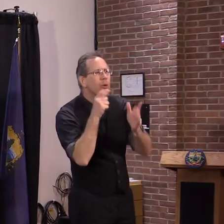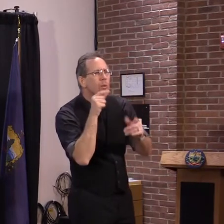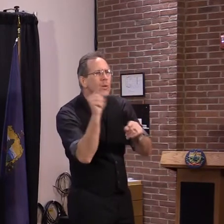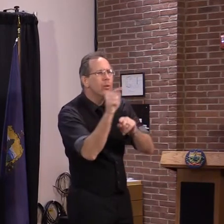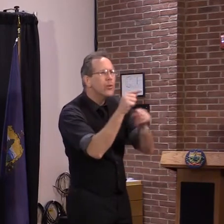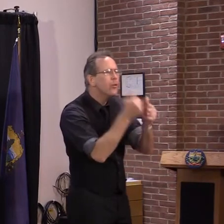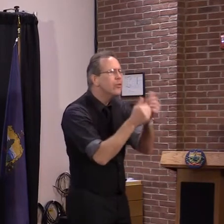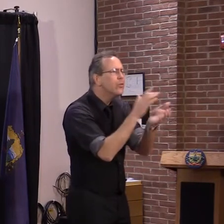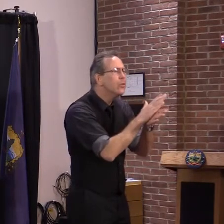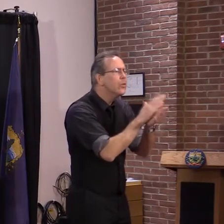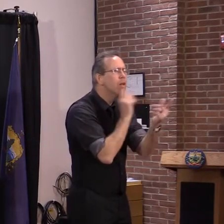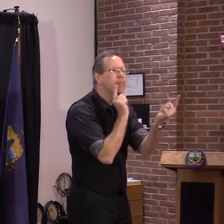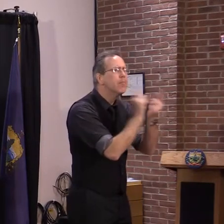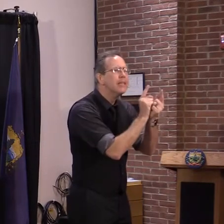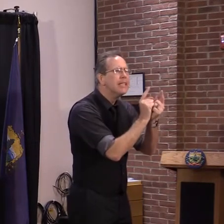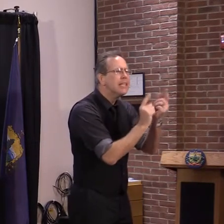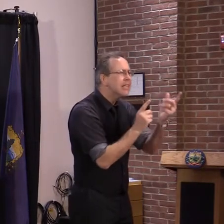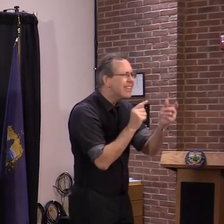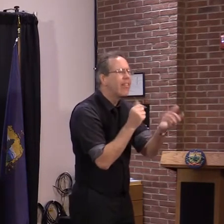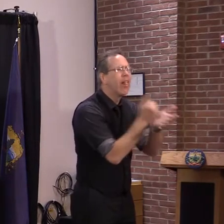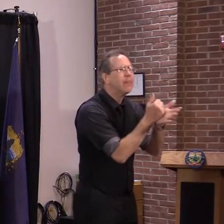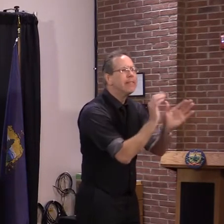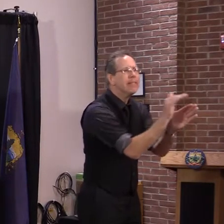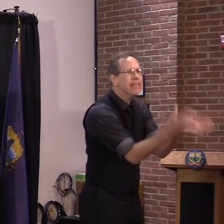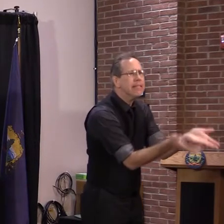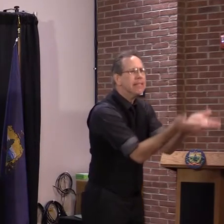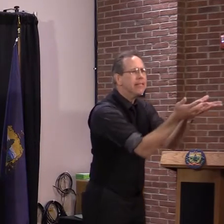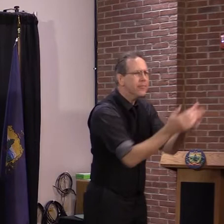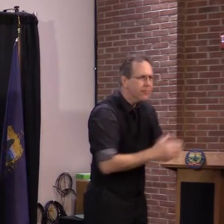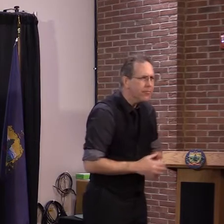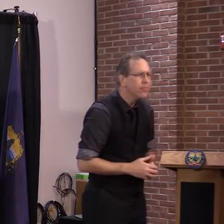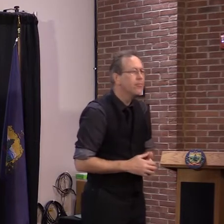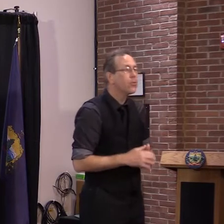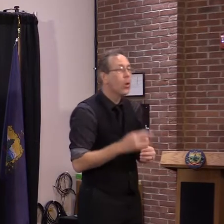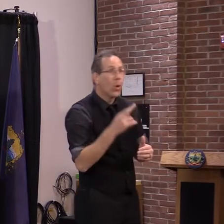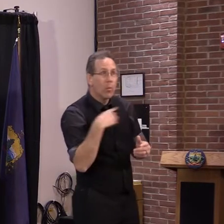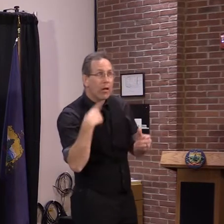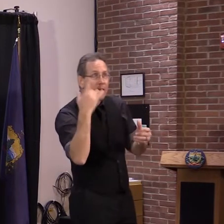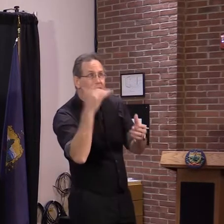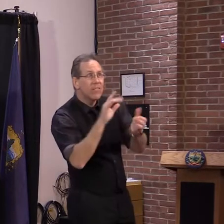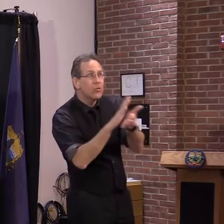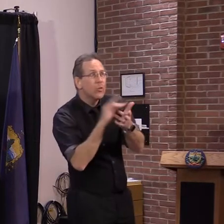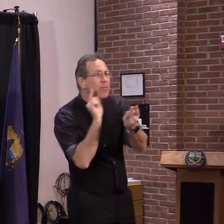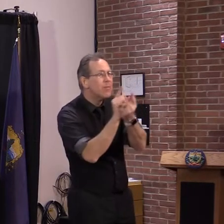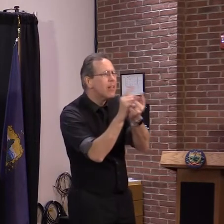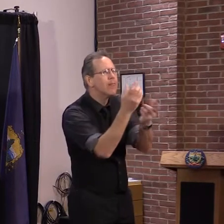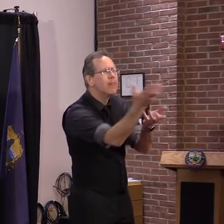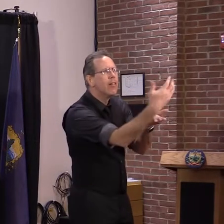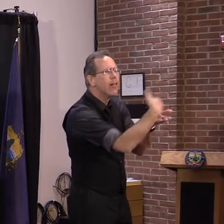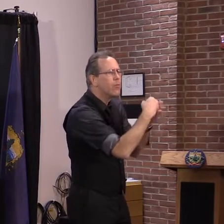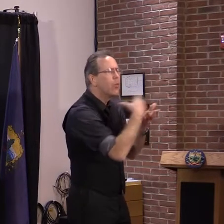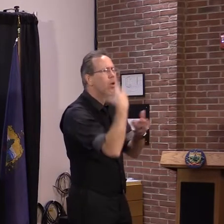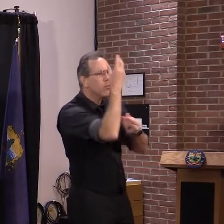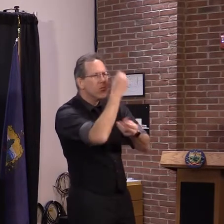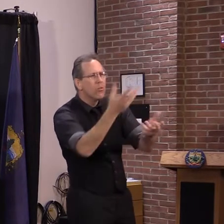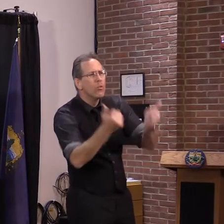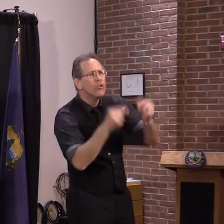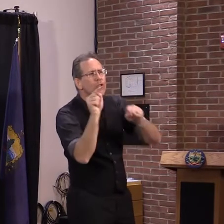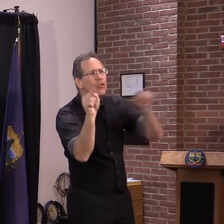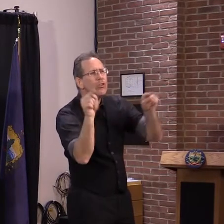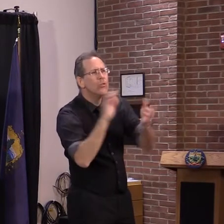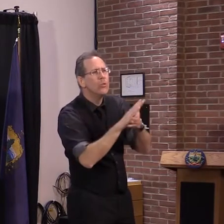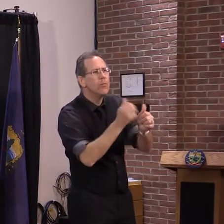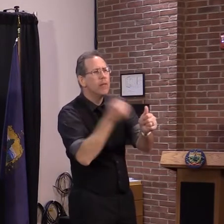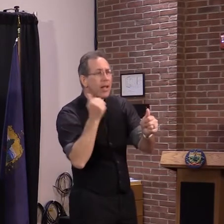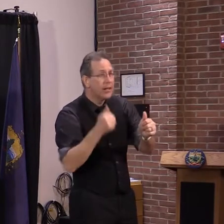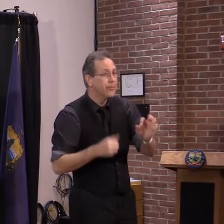So we'll be able to give you accurate information when we obtain that. Okay. All right. Thank you. That's it. Okay.